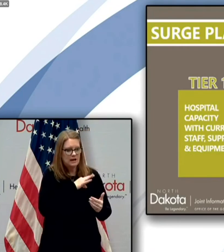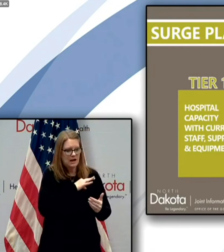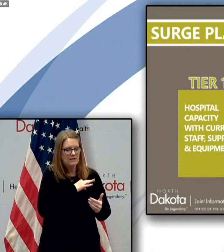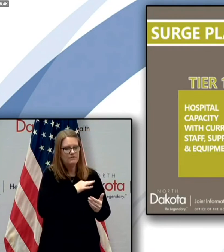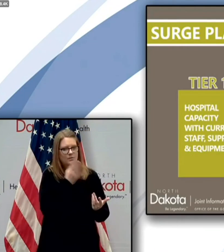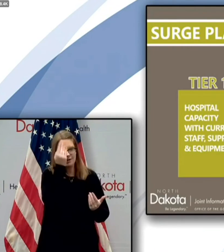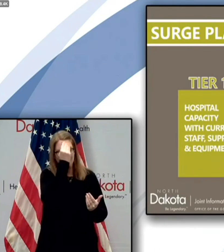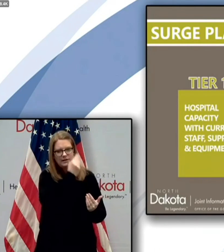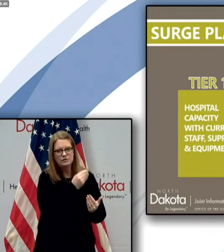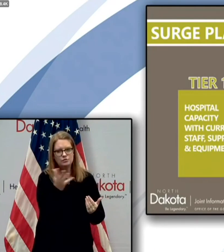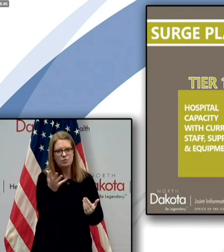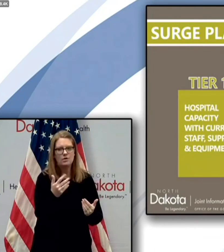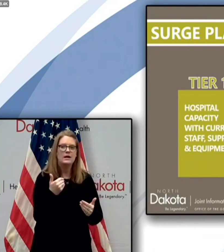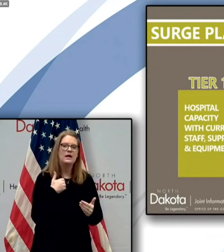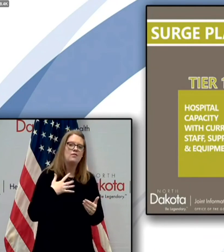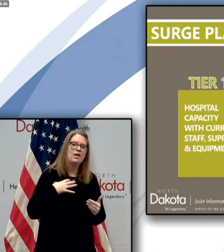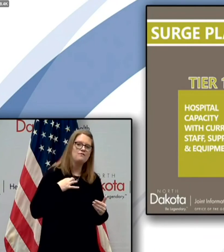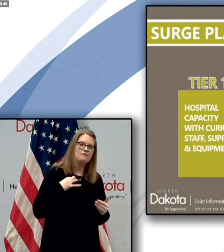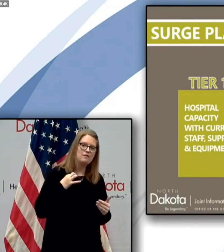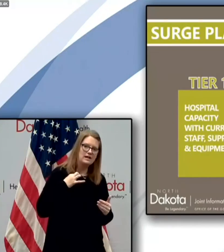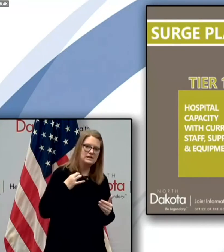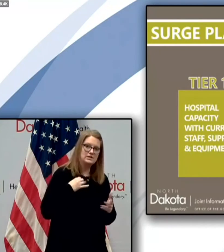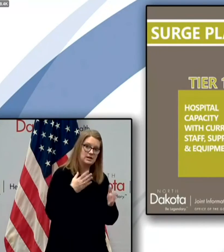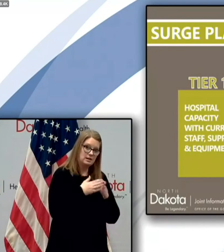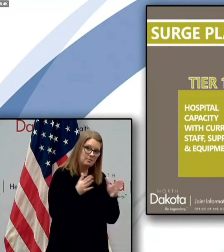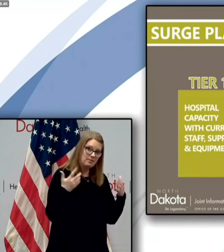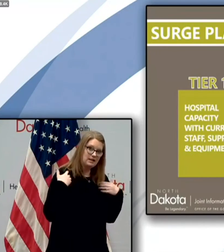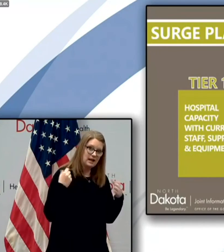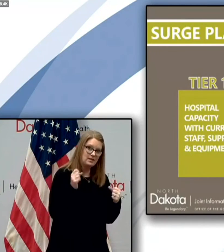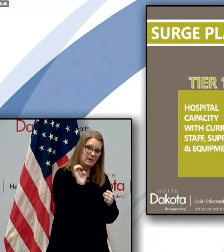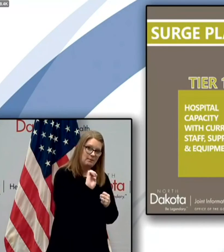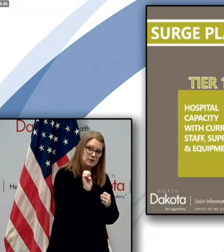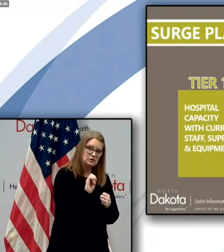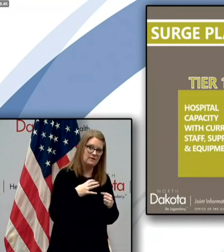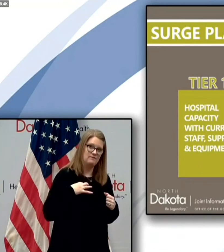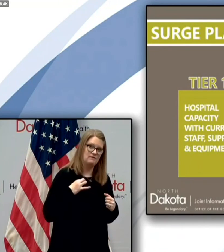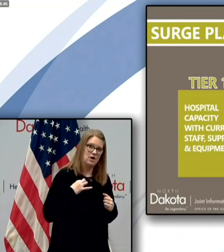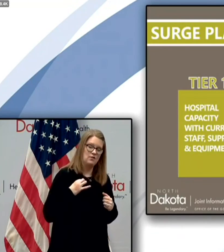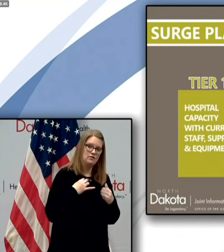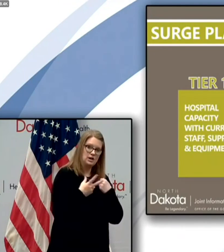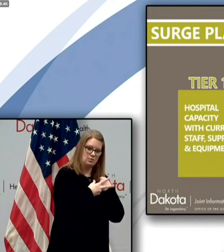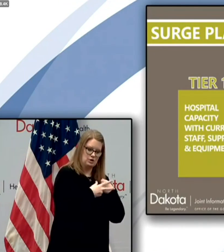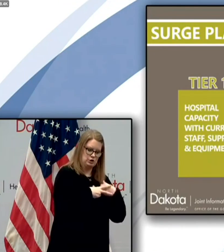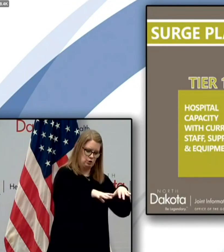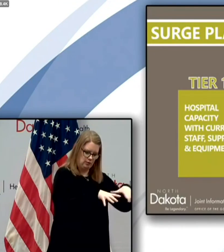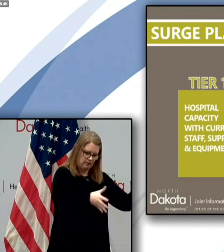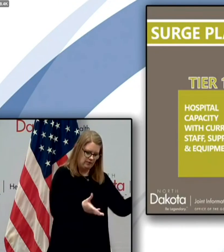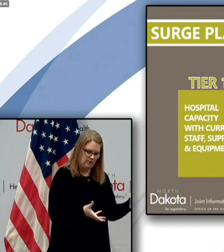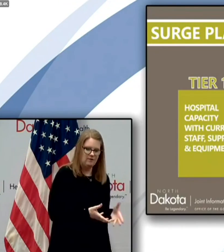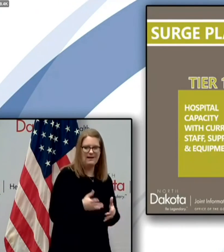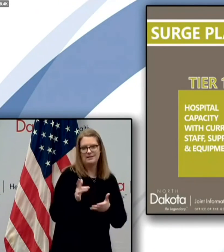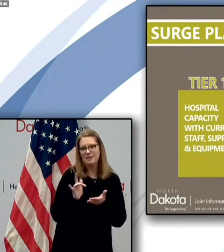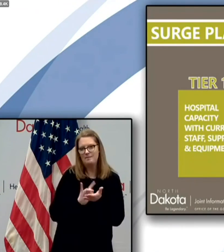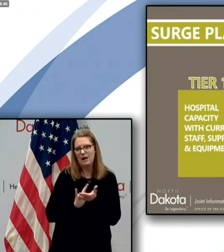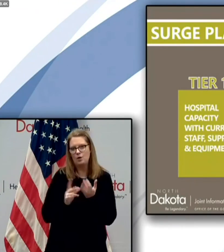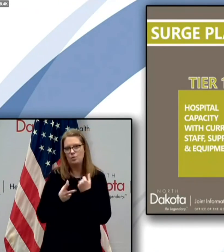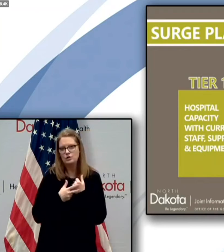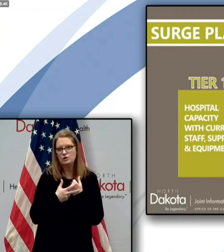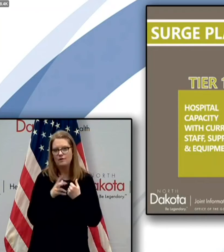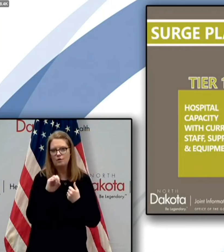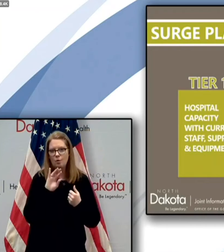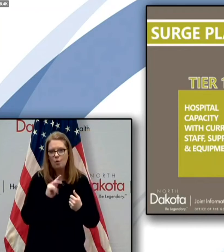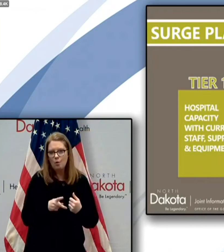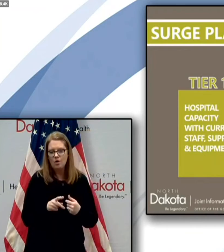with you. We have the volunteers in the Public Health Emergency Volunteer Reserve and the Medical Reserve Corps. We have